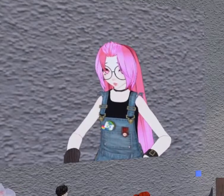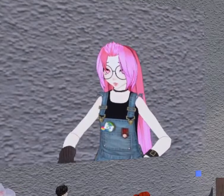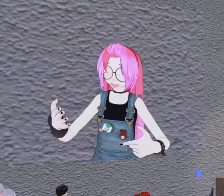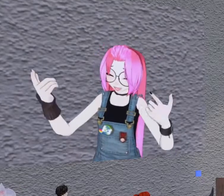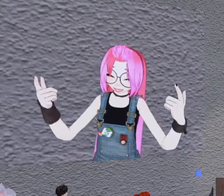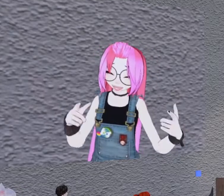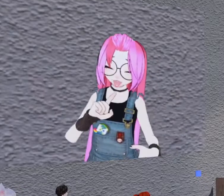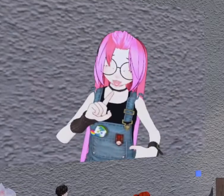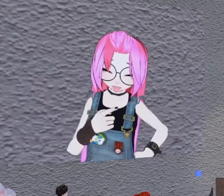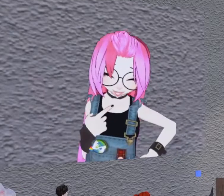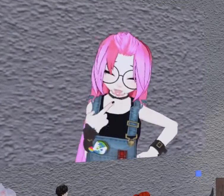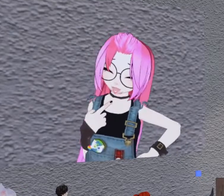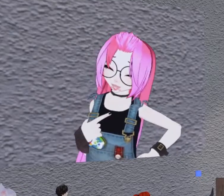Now you forgot? Are you serious?